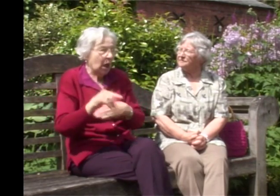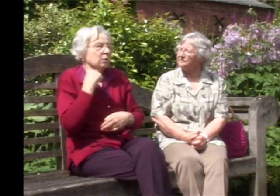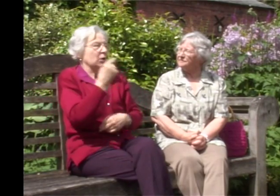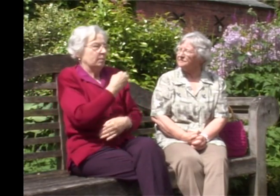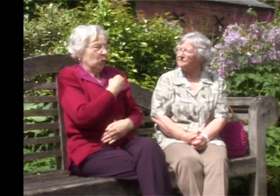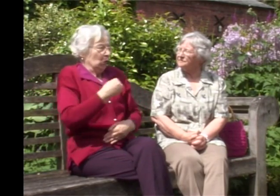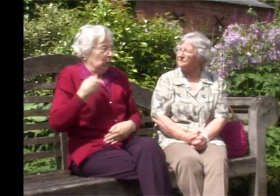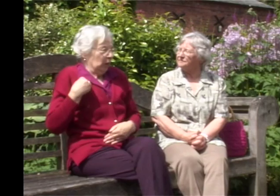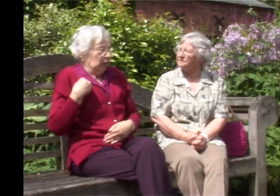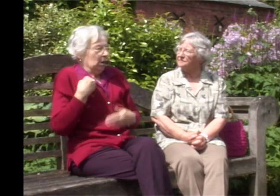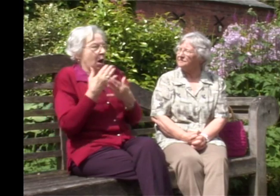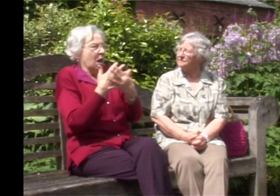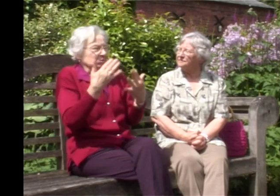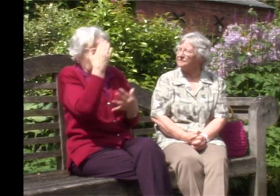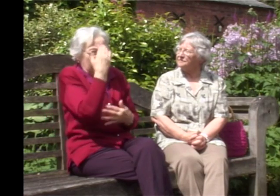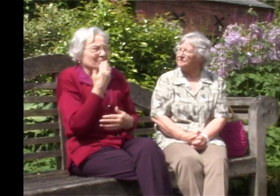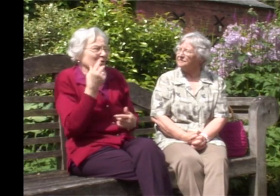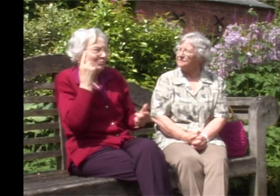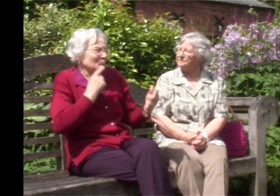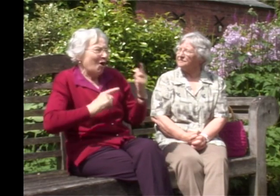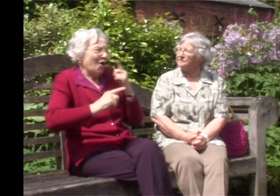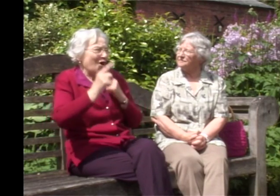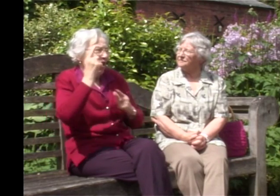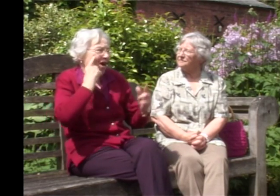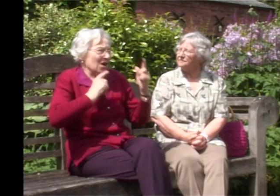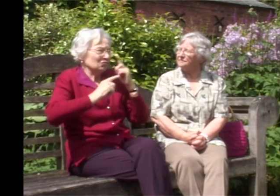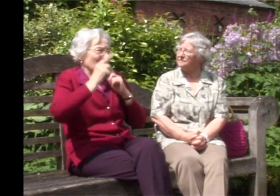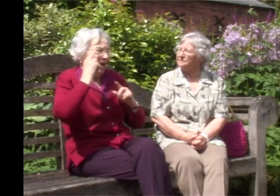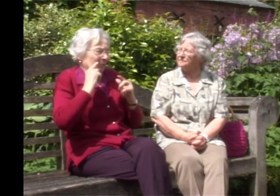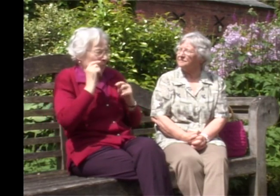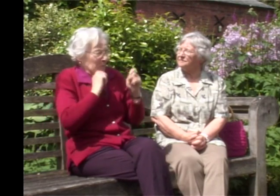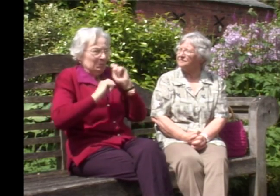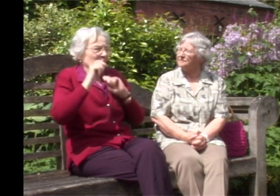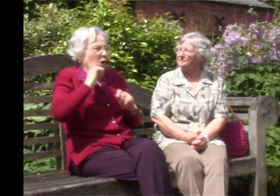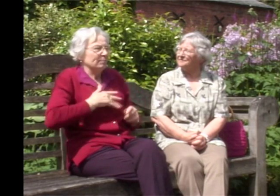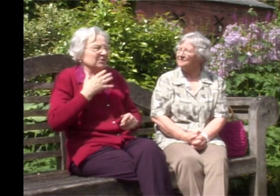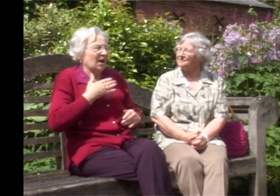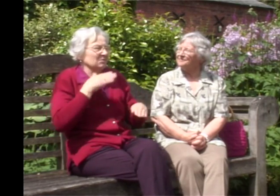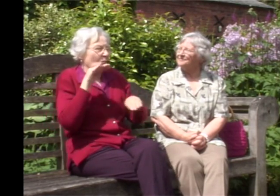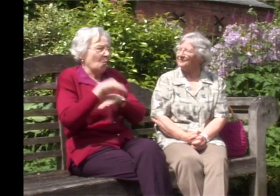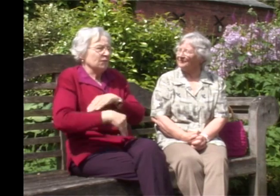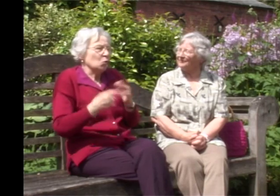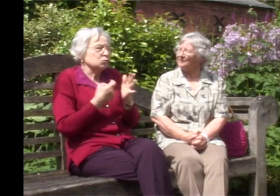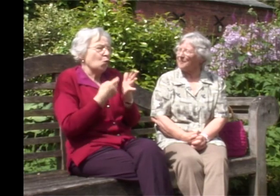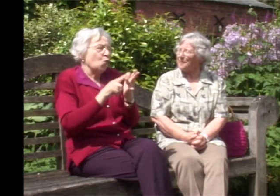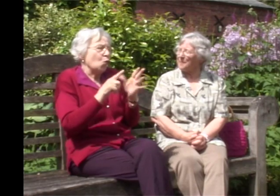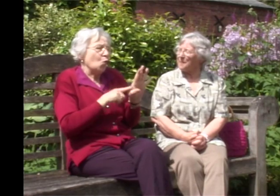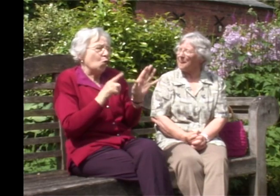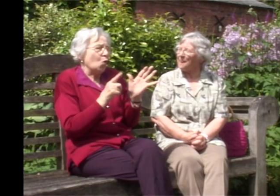The following morning, people were crying in tears and appeared very